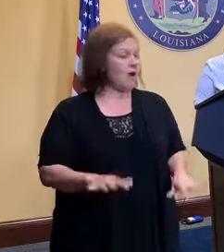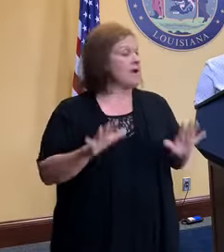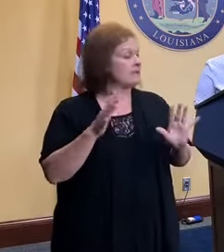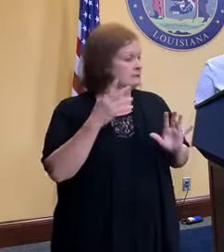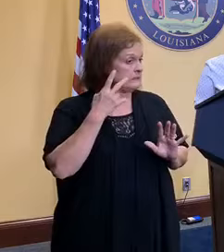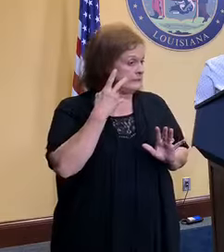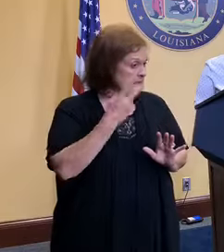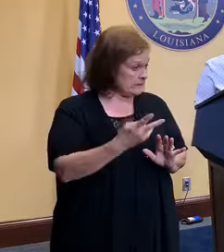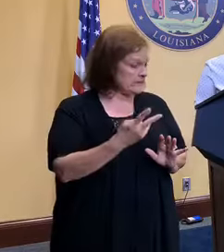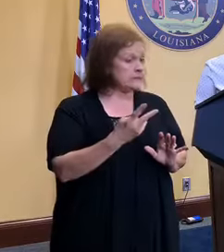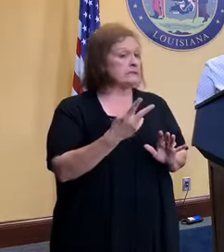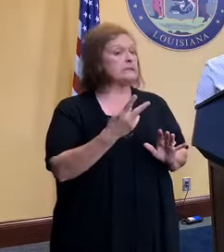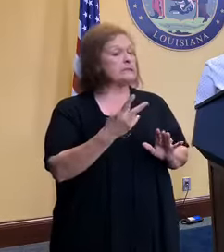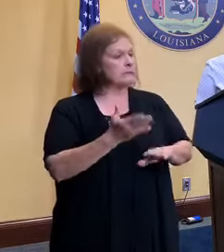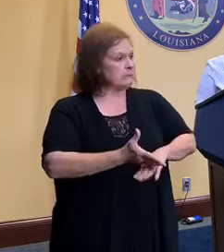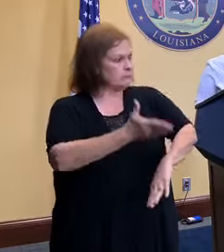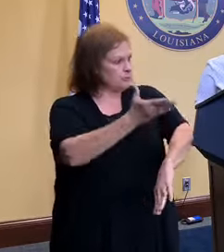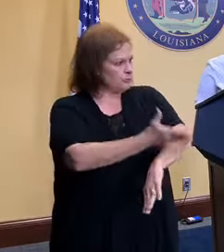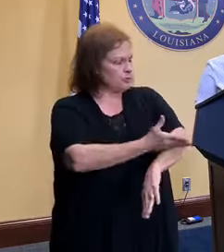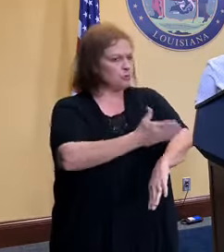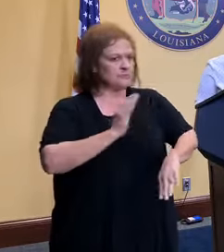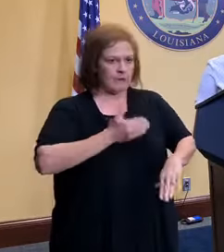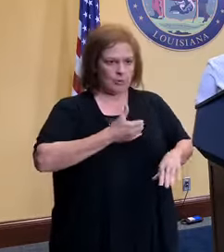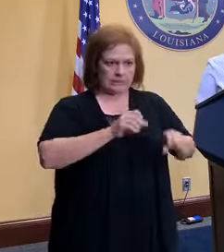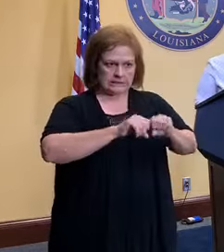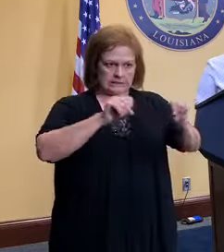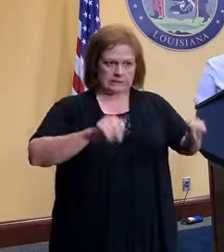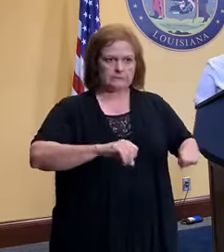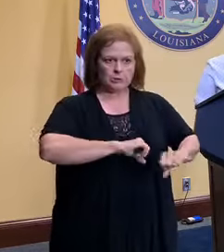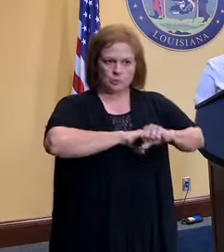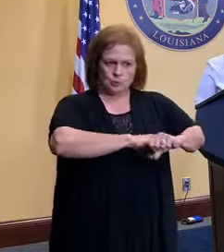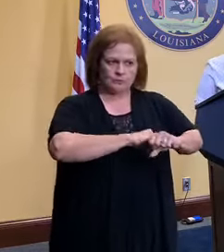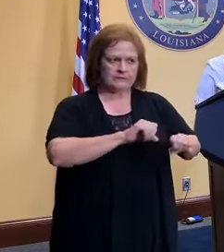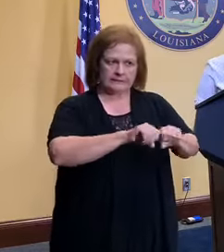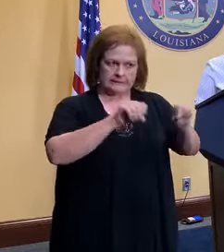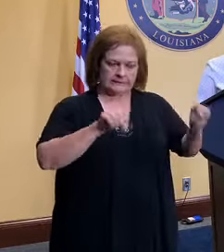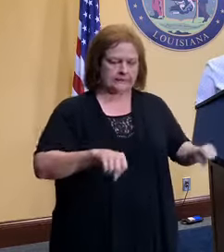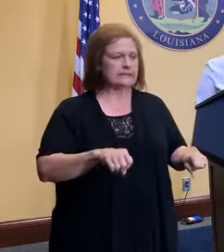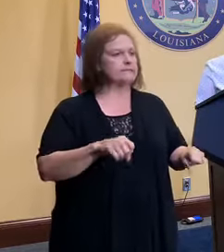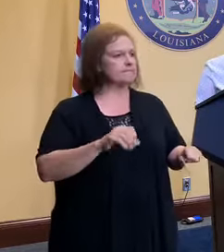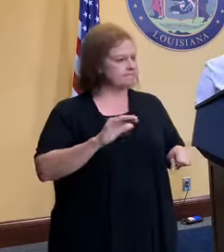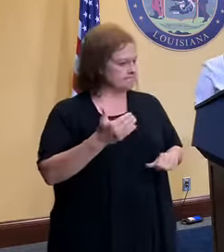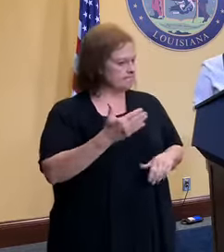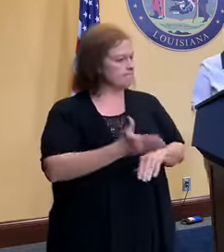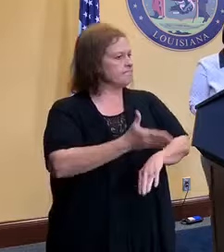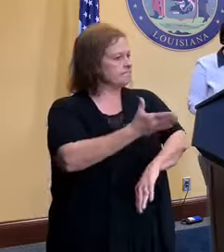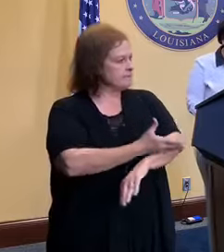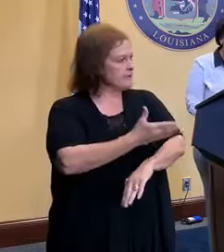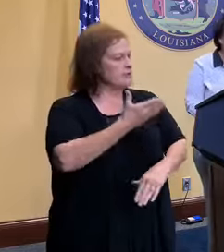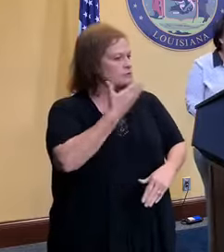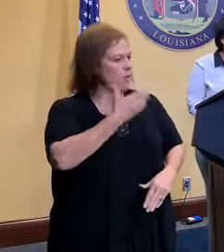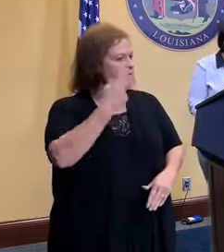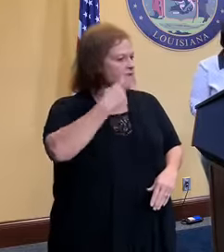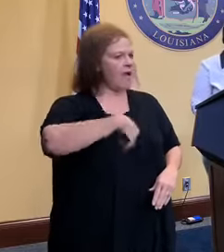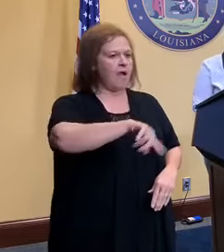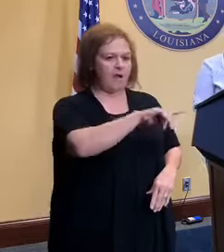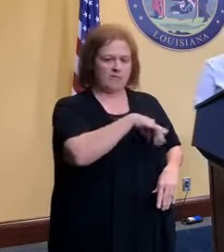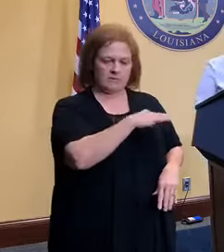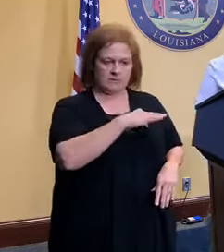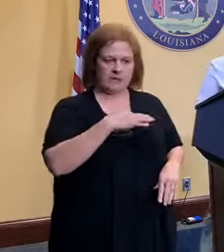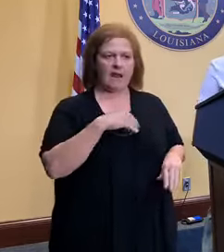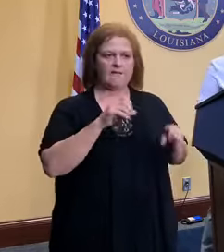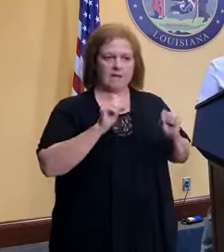of our investments, our improved security infrastructure made it very much possible for the city staff to work